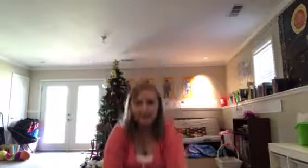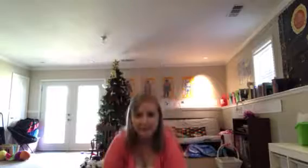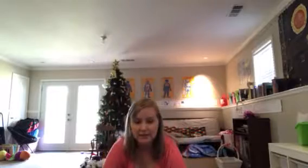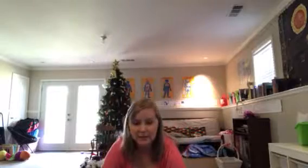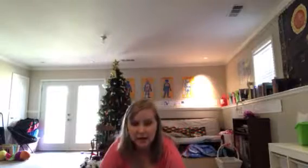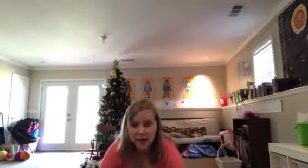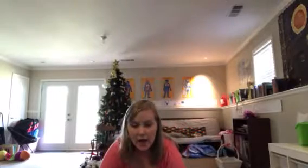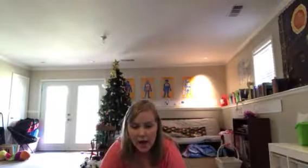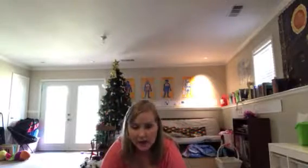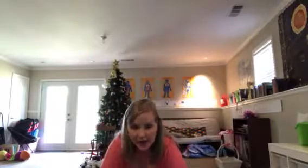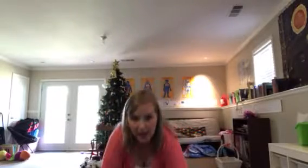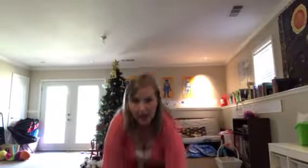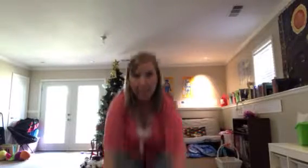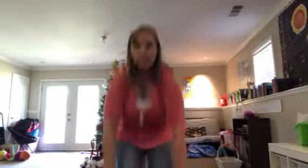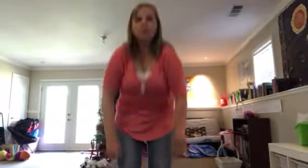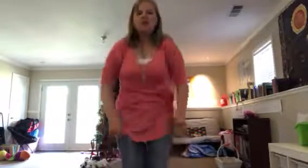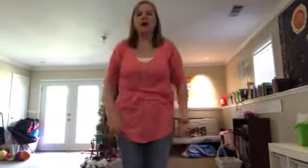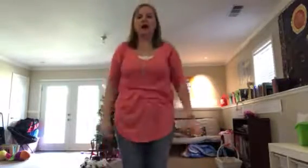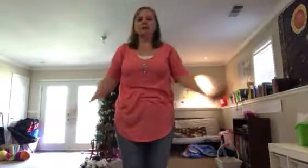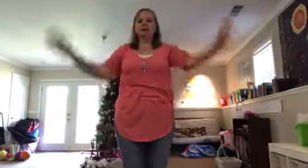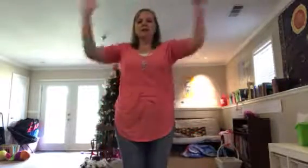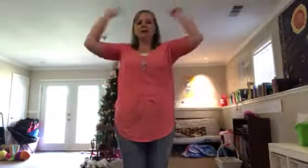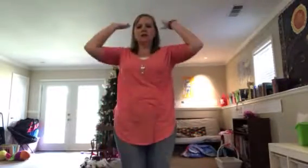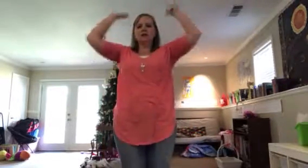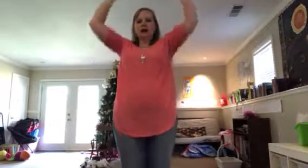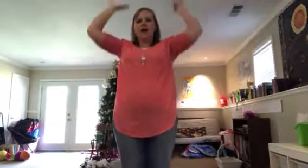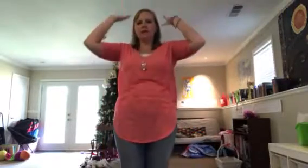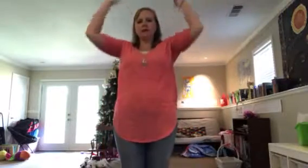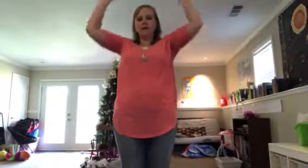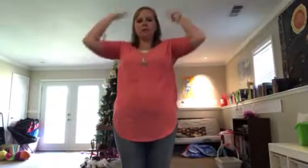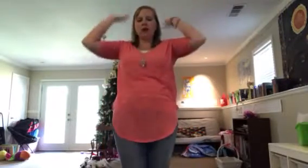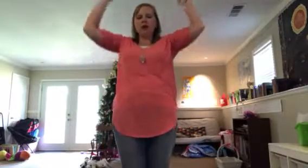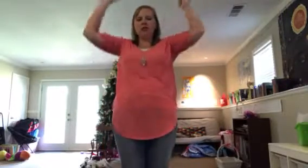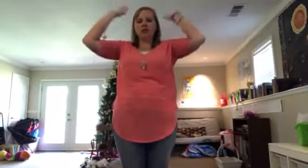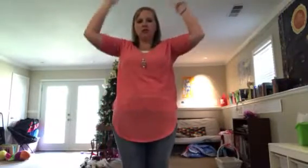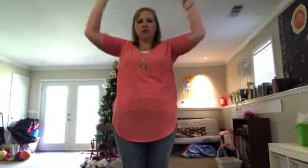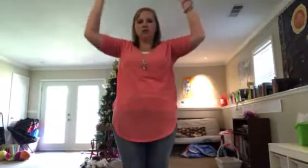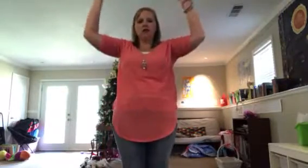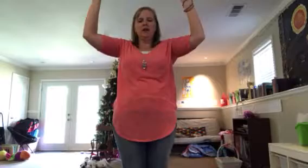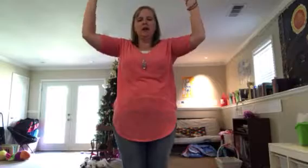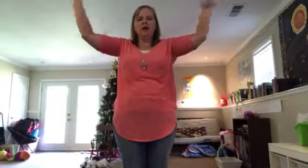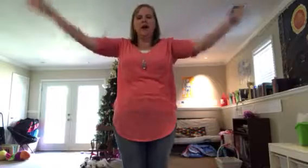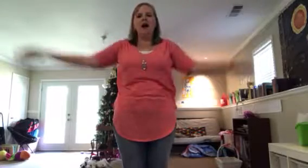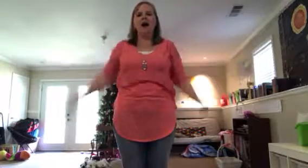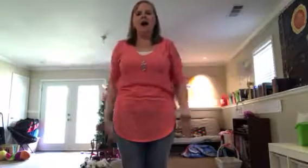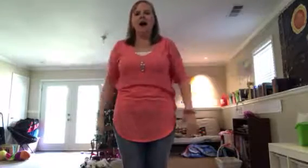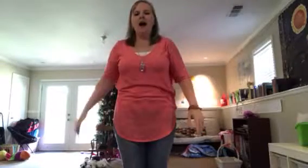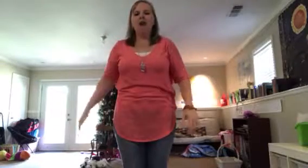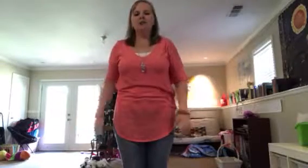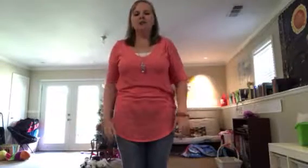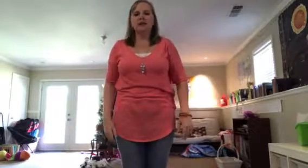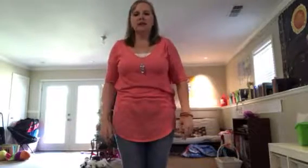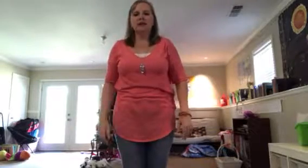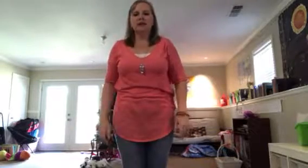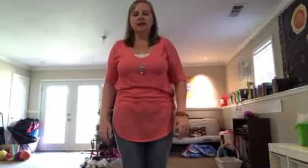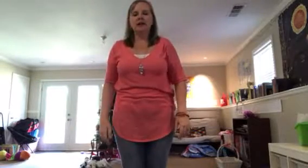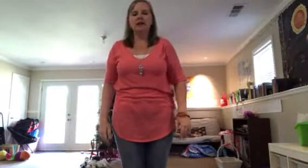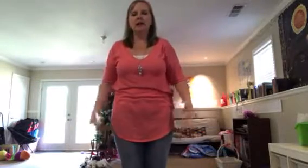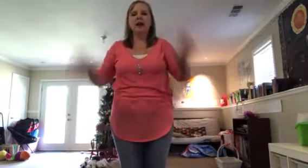gladness, and I will rise and I will praise you. I'll sing